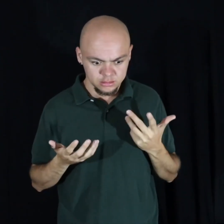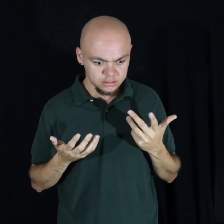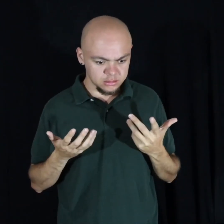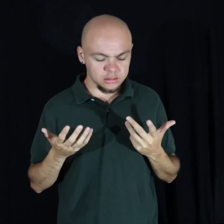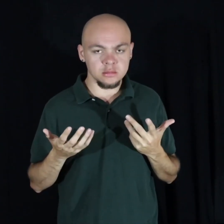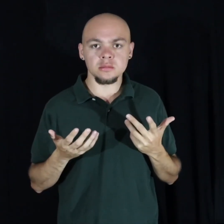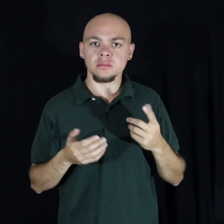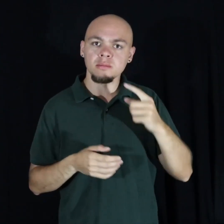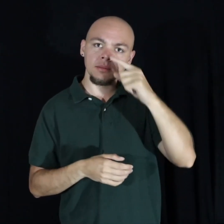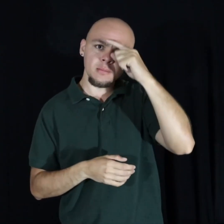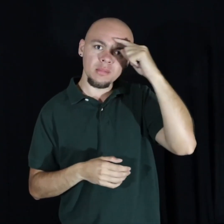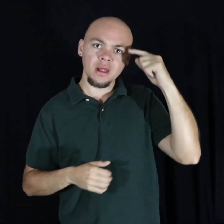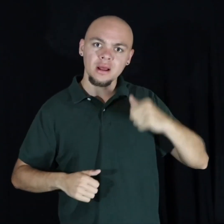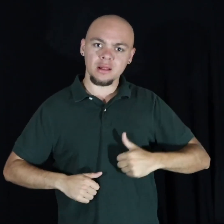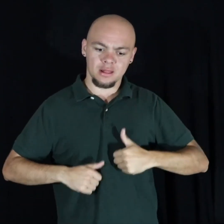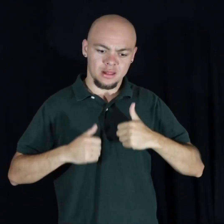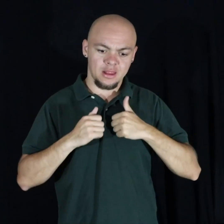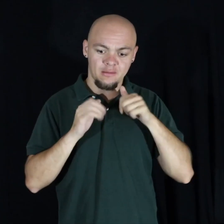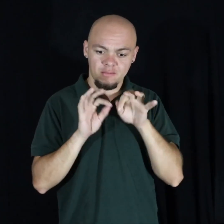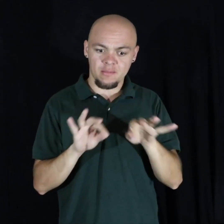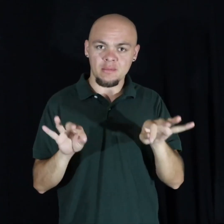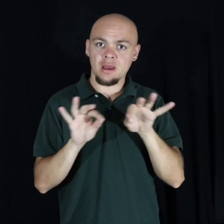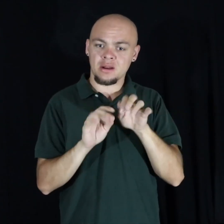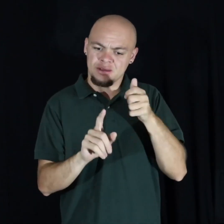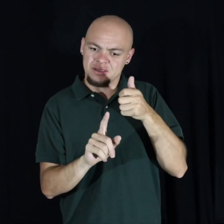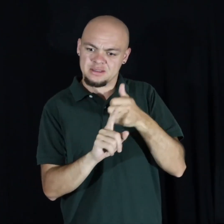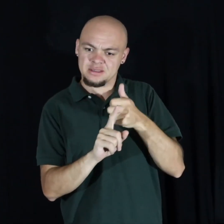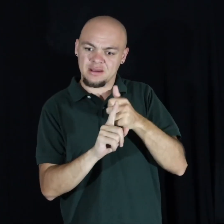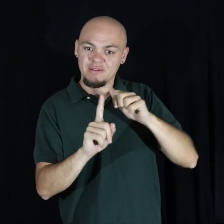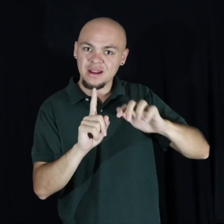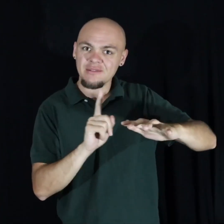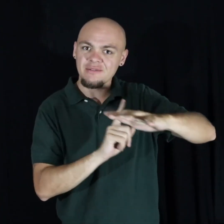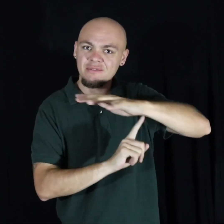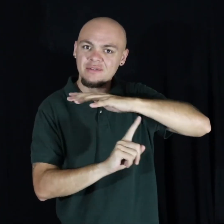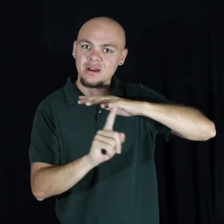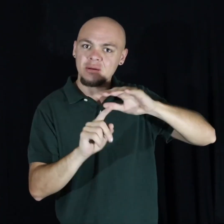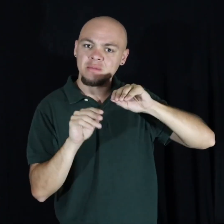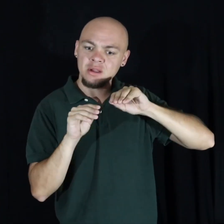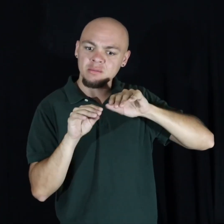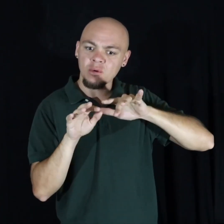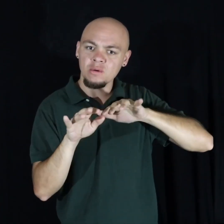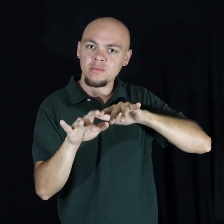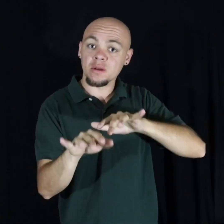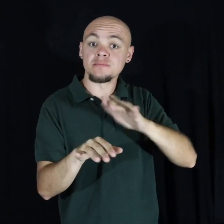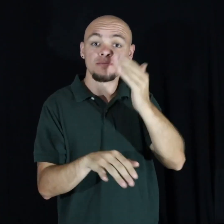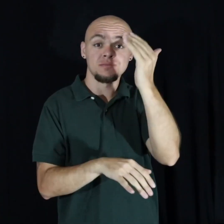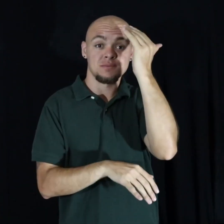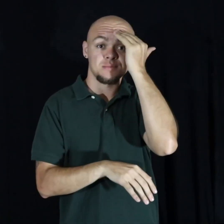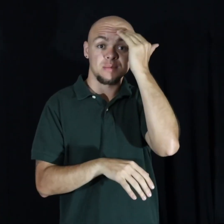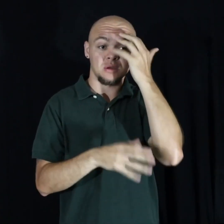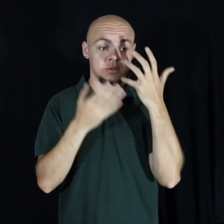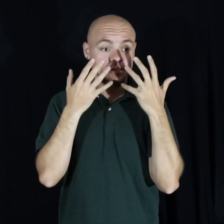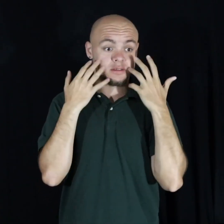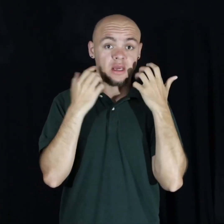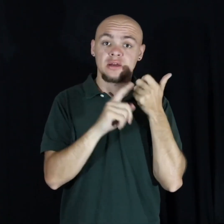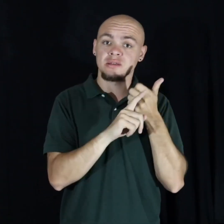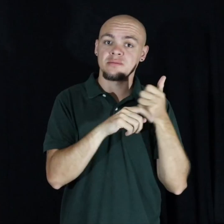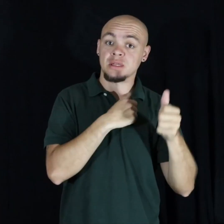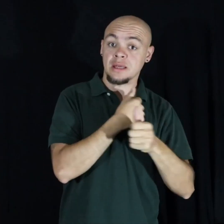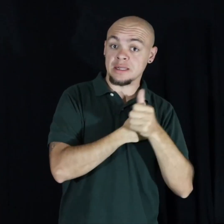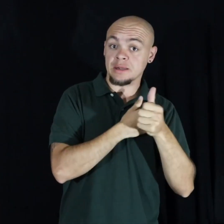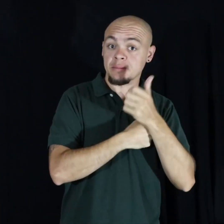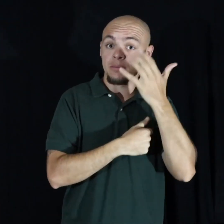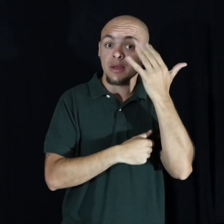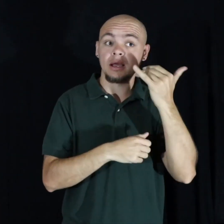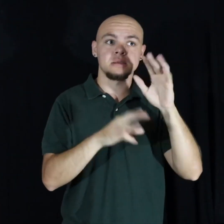the Black Lives Matter movement was an environmental movement? Because when you hear that tigers are endangered due to